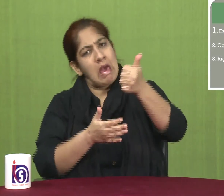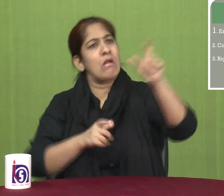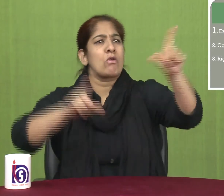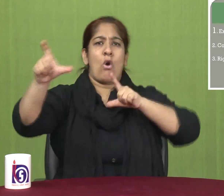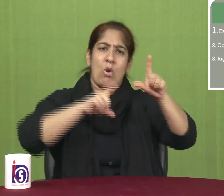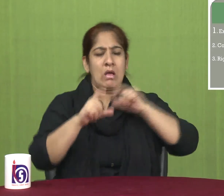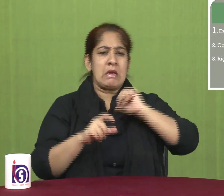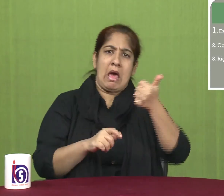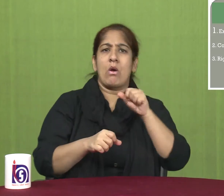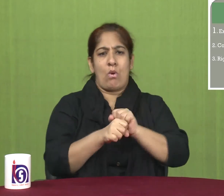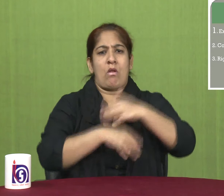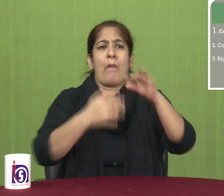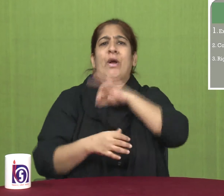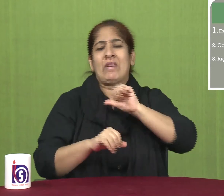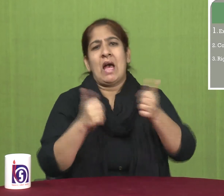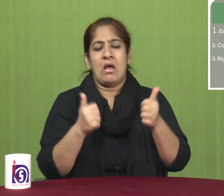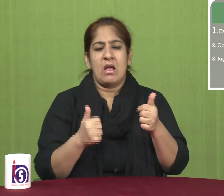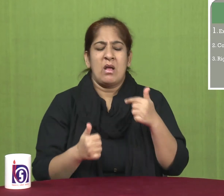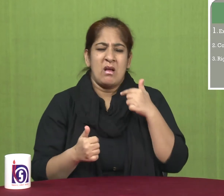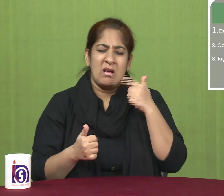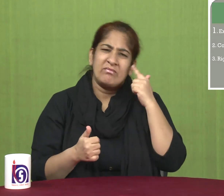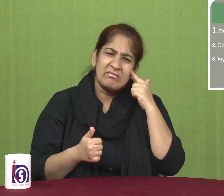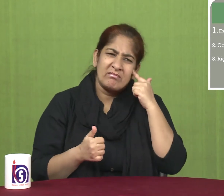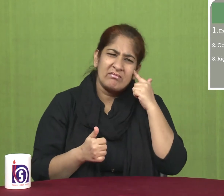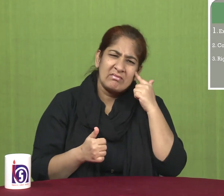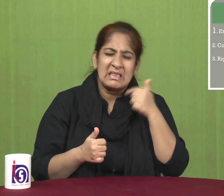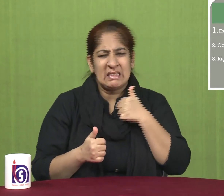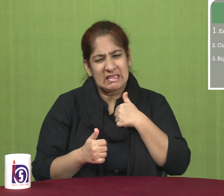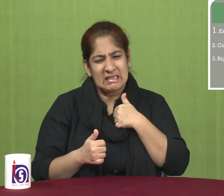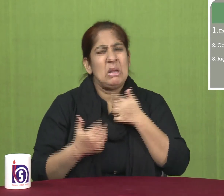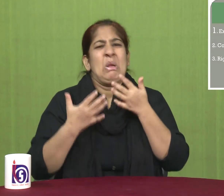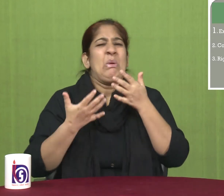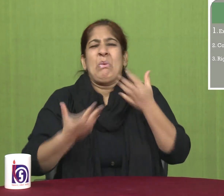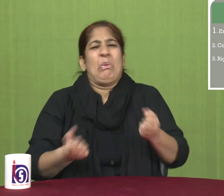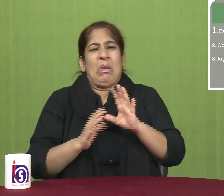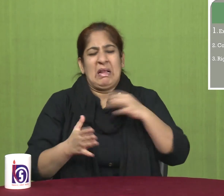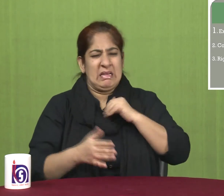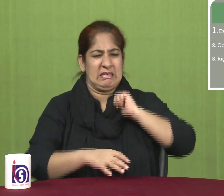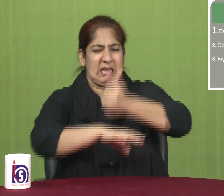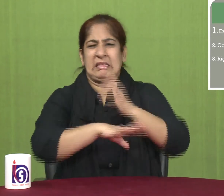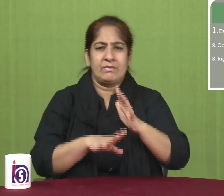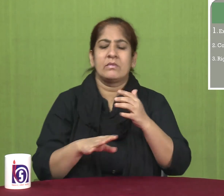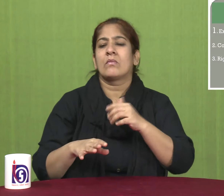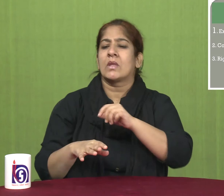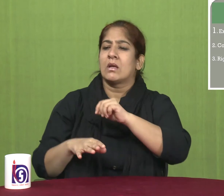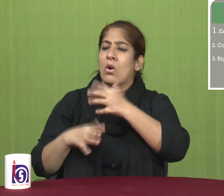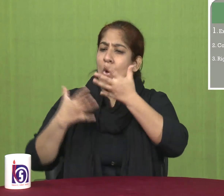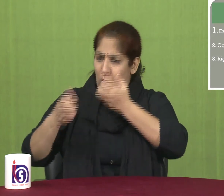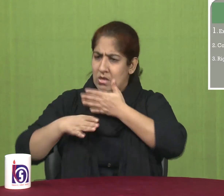and then you said, no, I don't want to start my own work. And if there are some